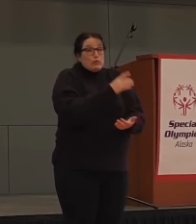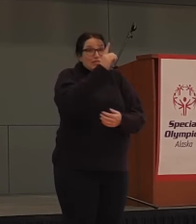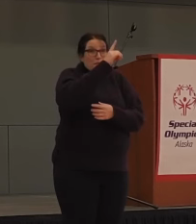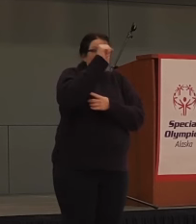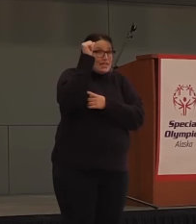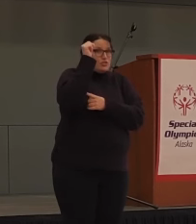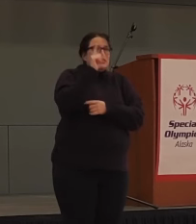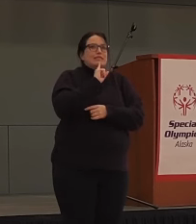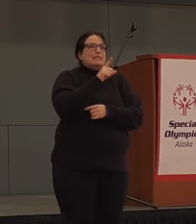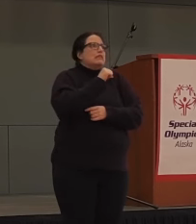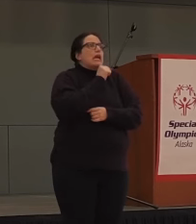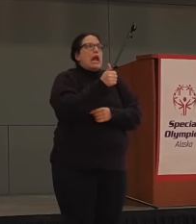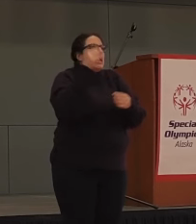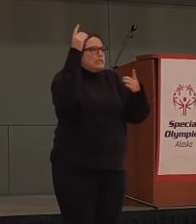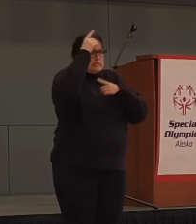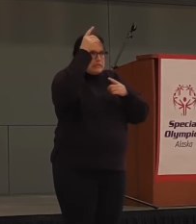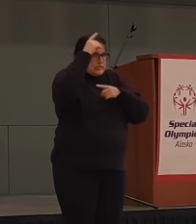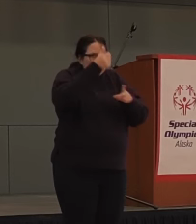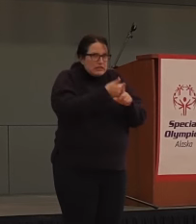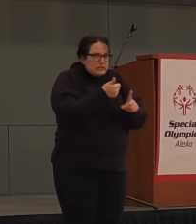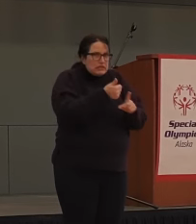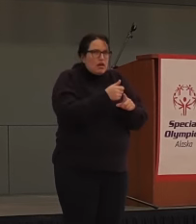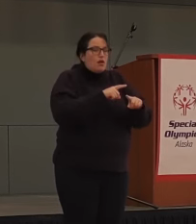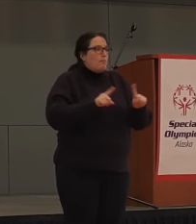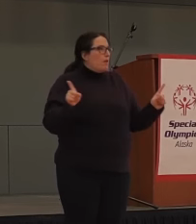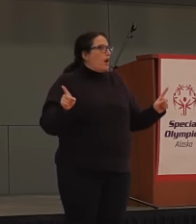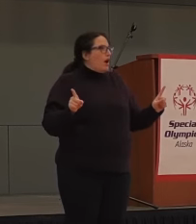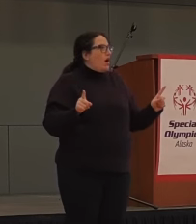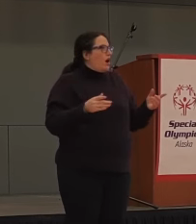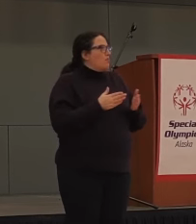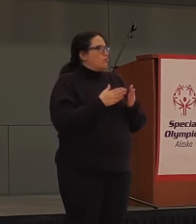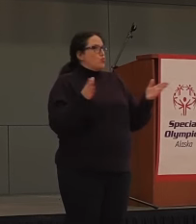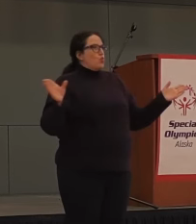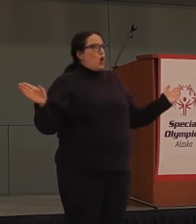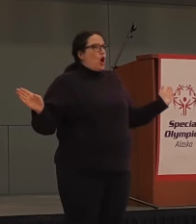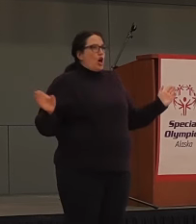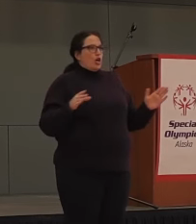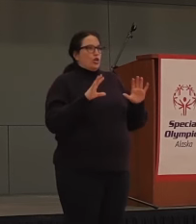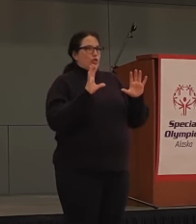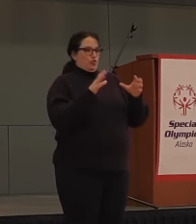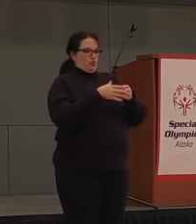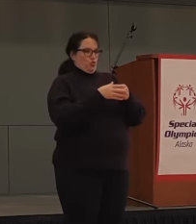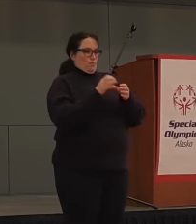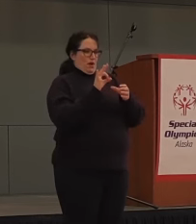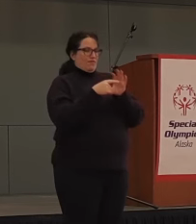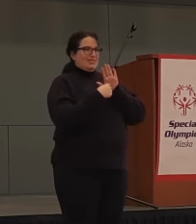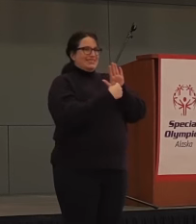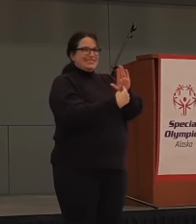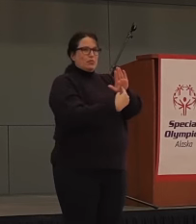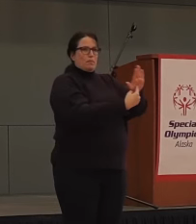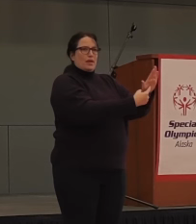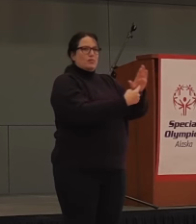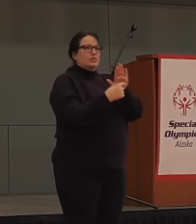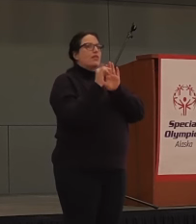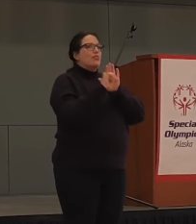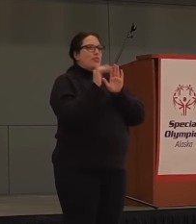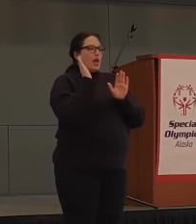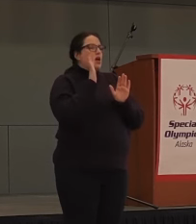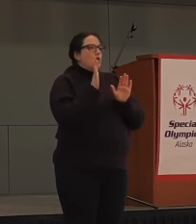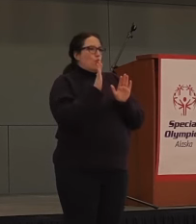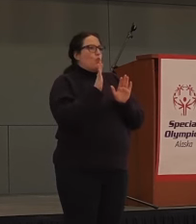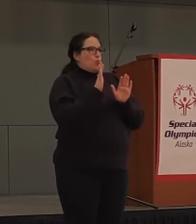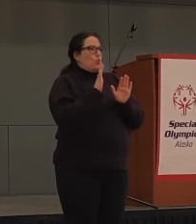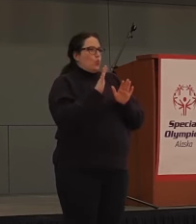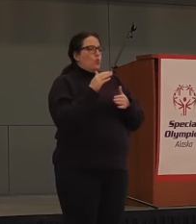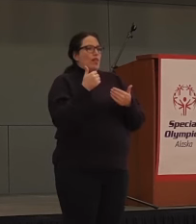disease itself, but a broader set of symptoms that accompanies certain diseases or